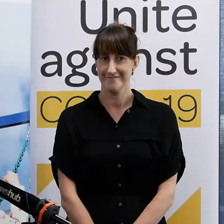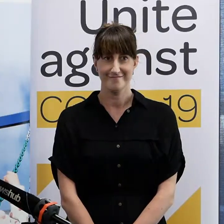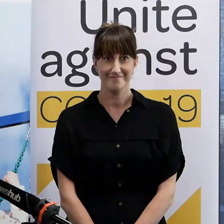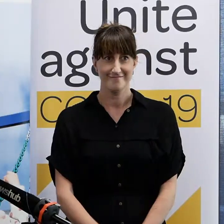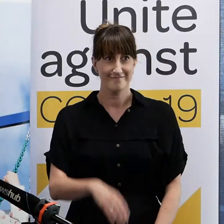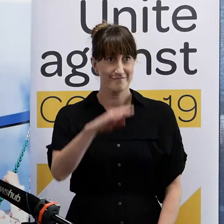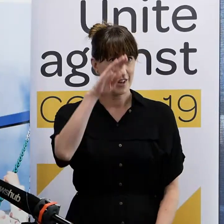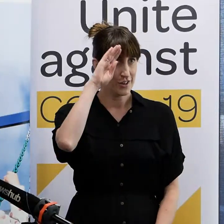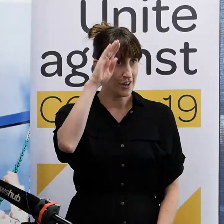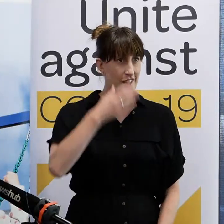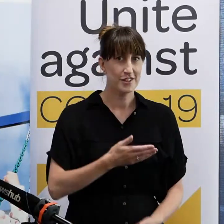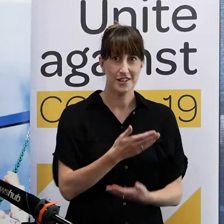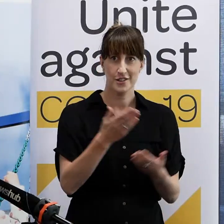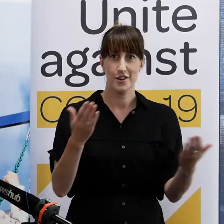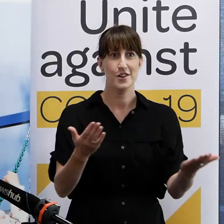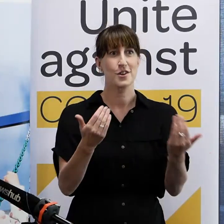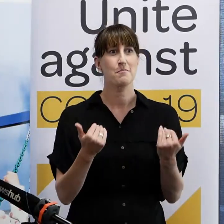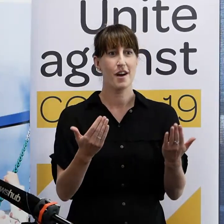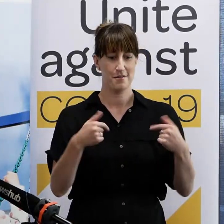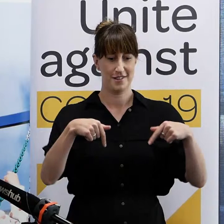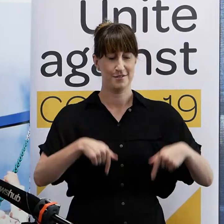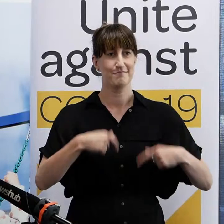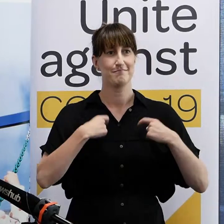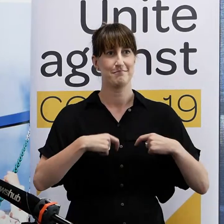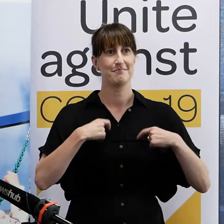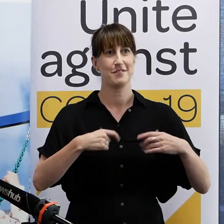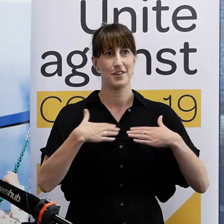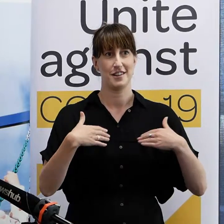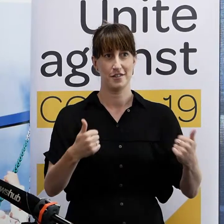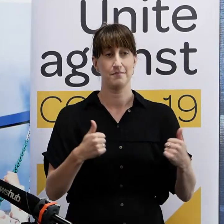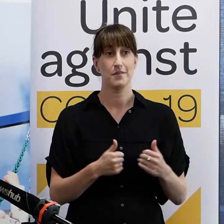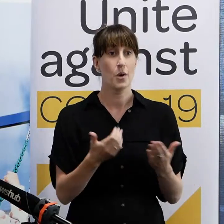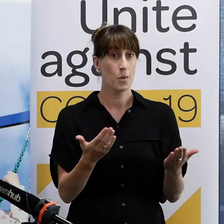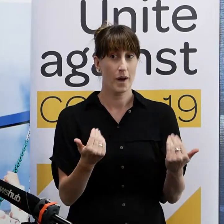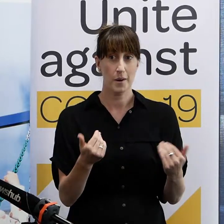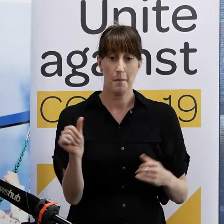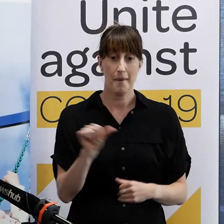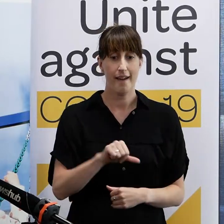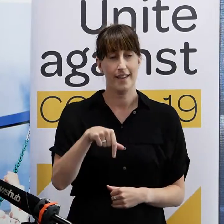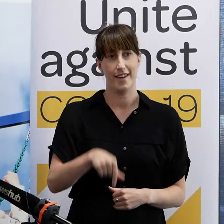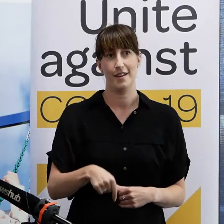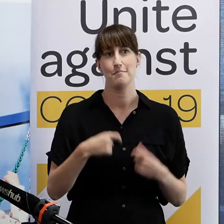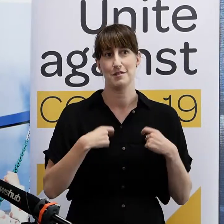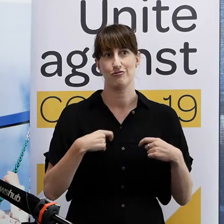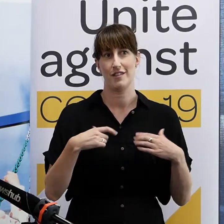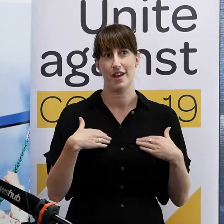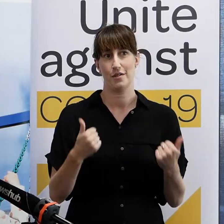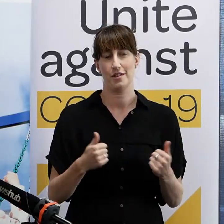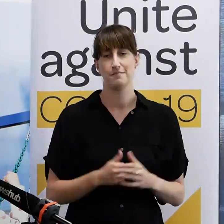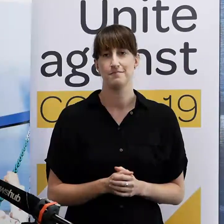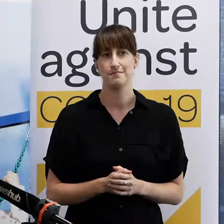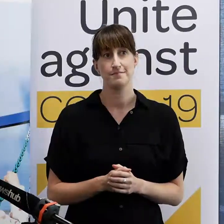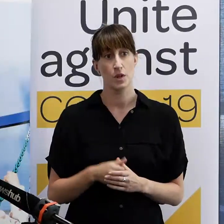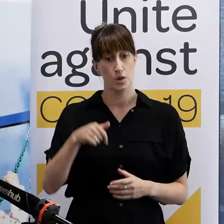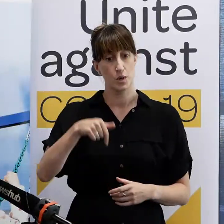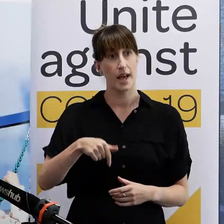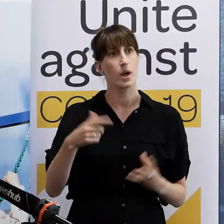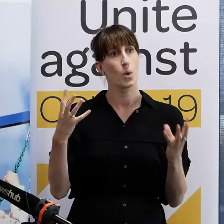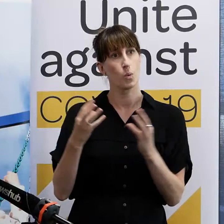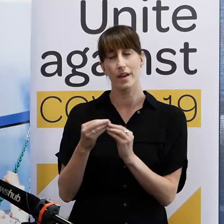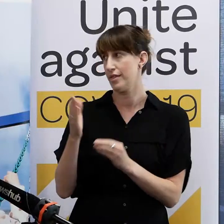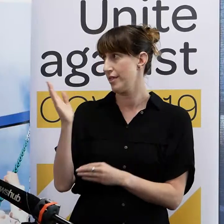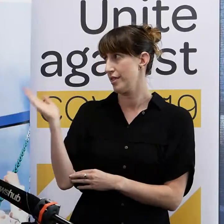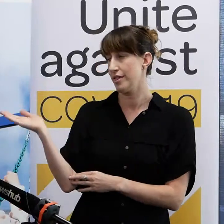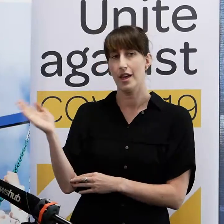Kia ora koutou katoa, nau mai haere mai ki te manatū hauora. Welcome back to the Ministry of Health. I'm joined today by